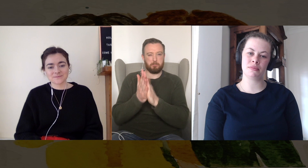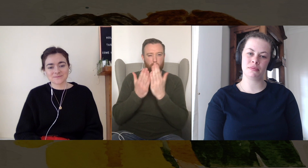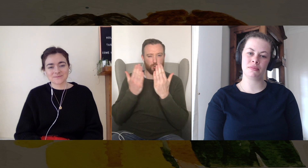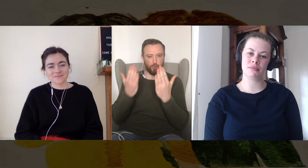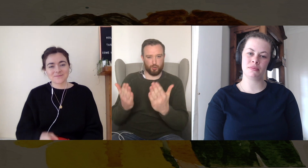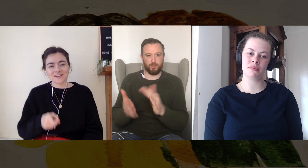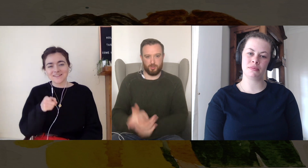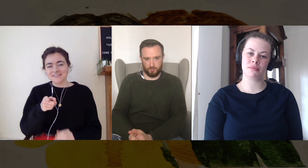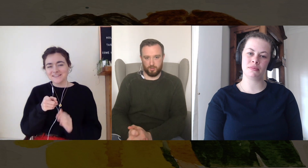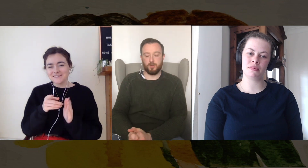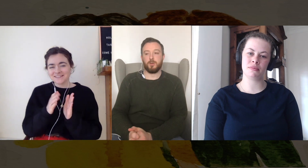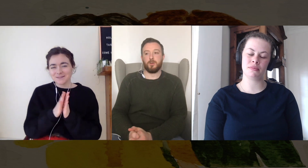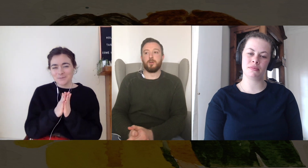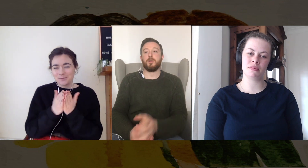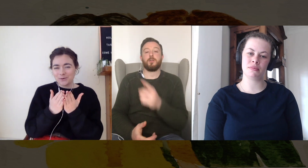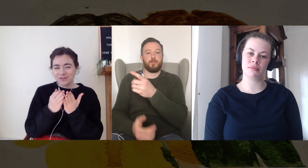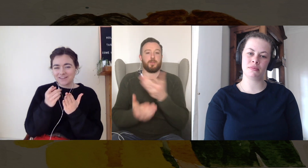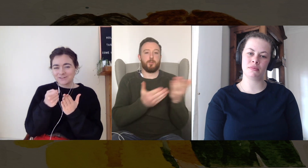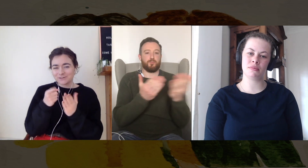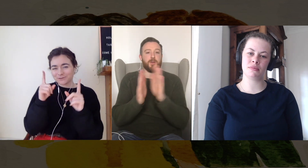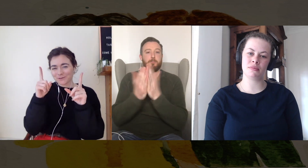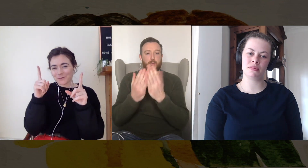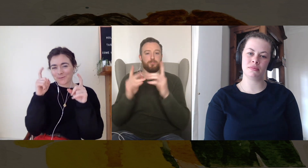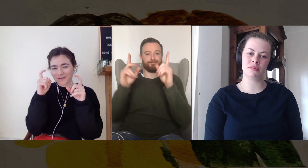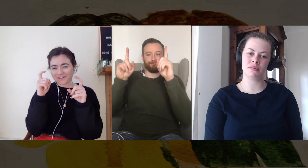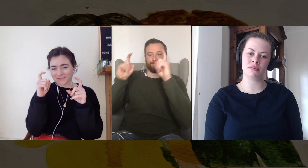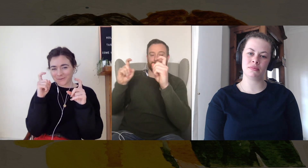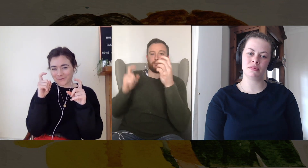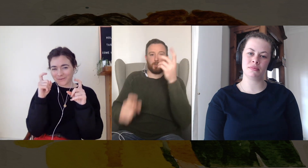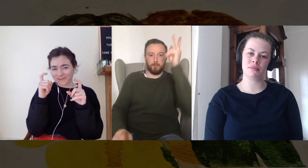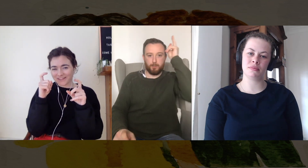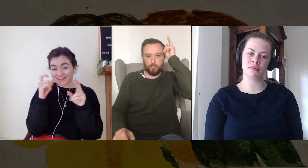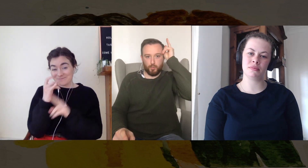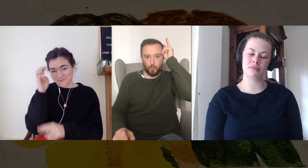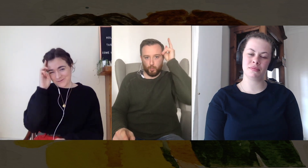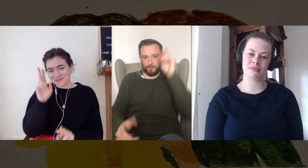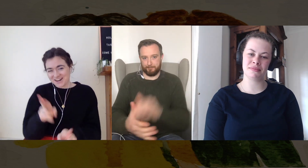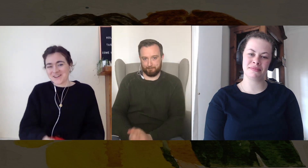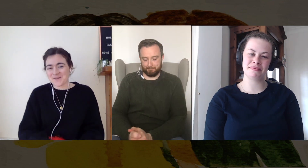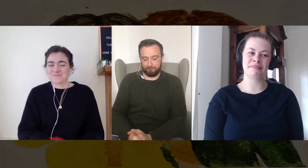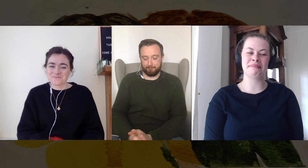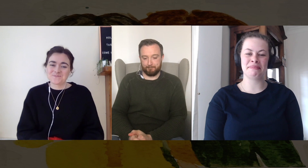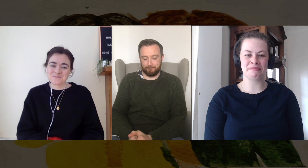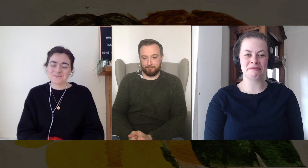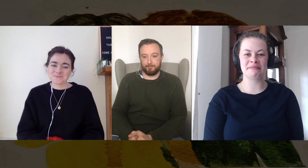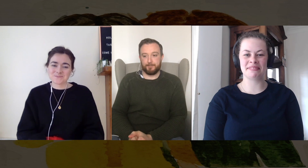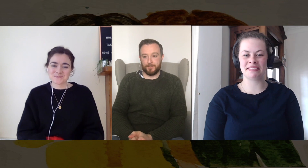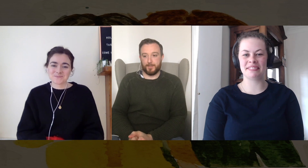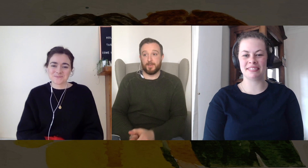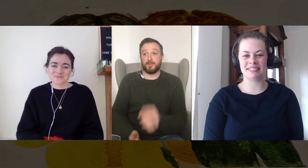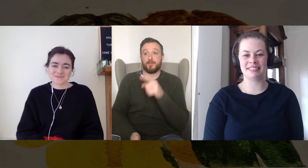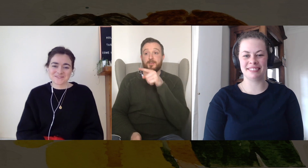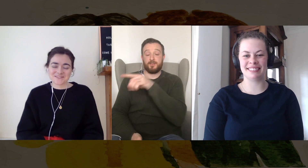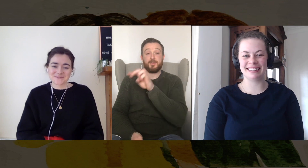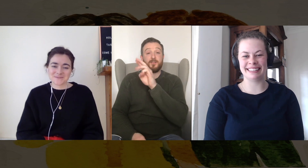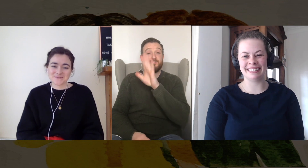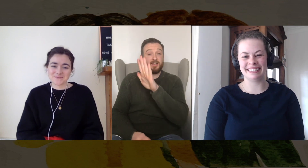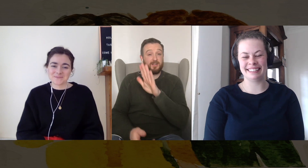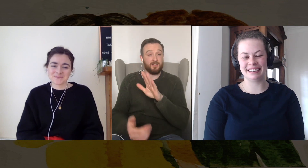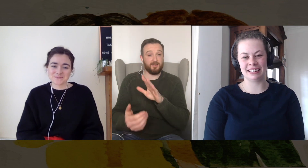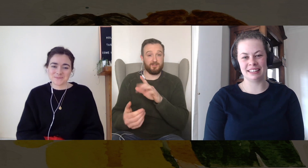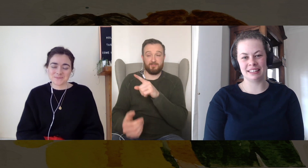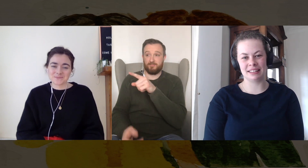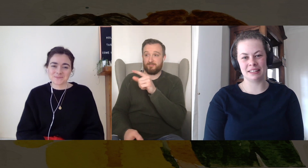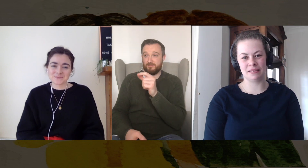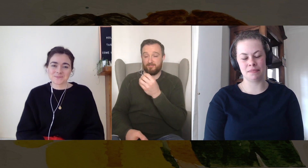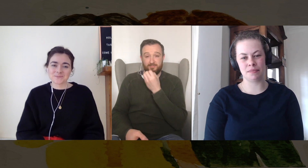explain. He wrote a book called Unravelling, Letting Go, Getting Well. It's the best book I've ever read, and I think everyone should buy it.